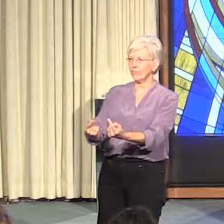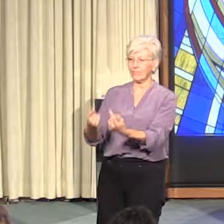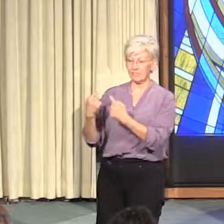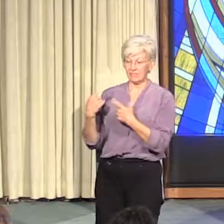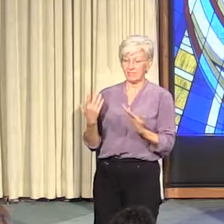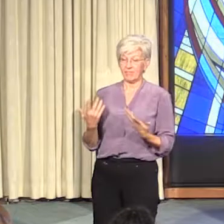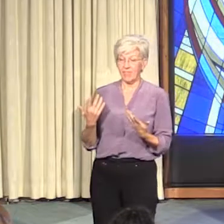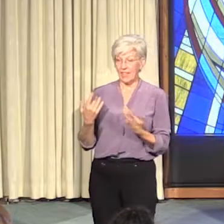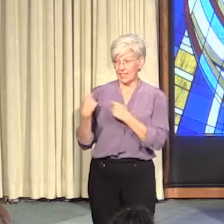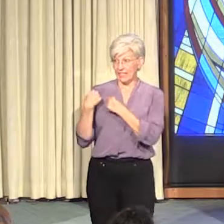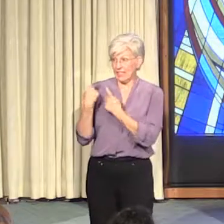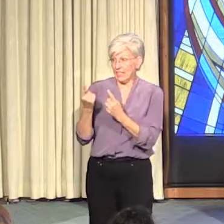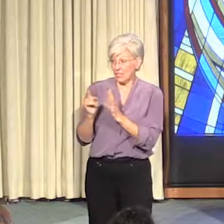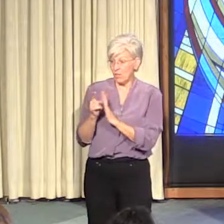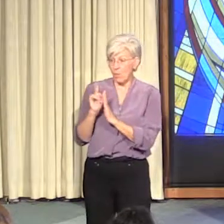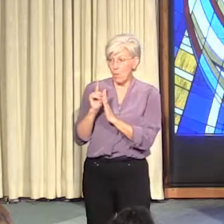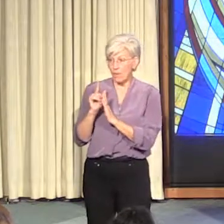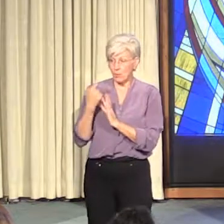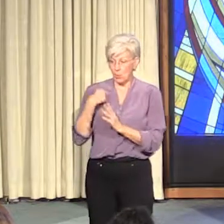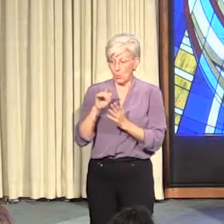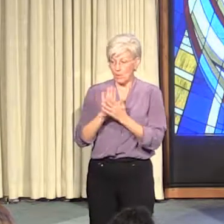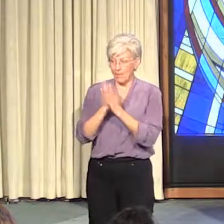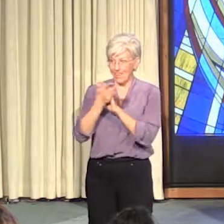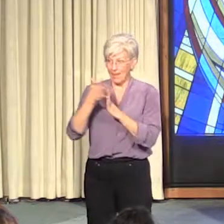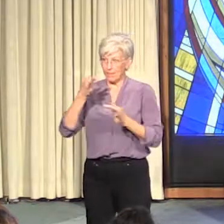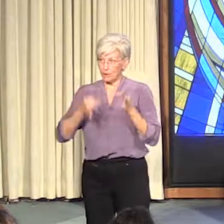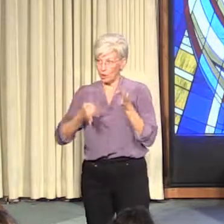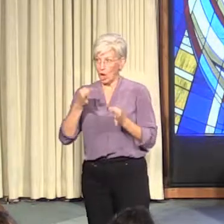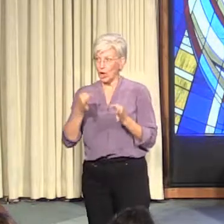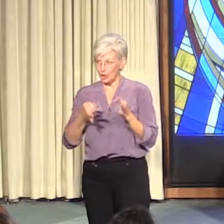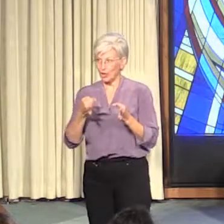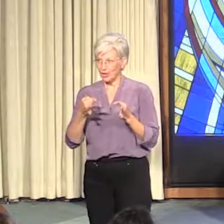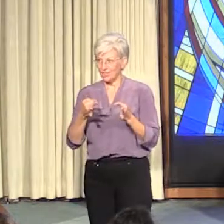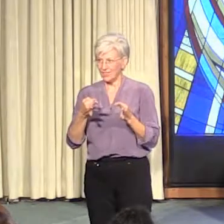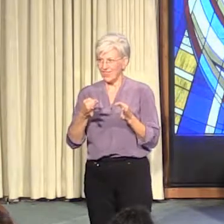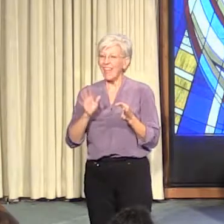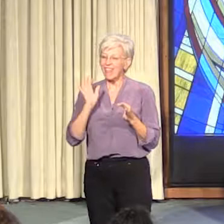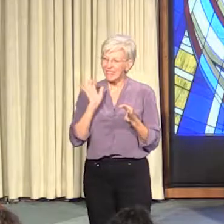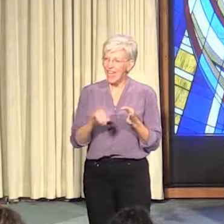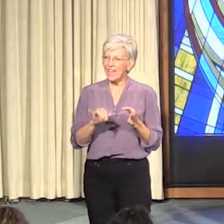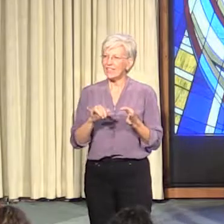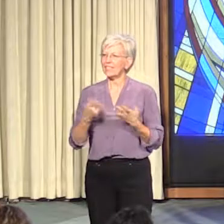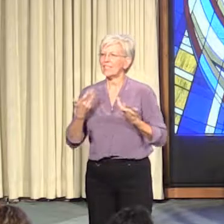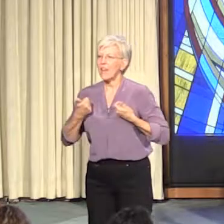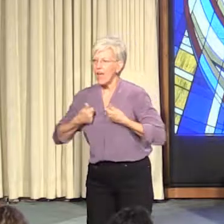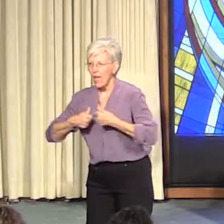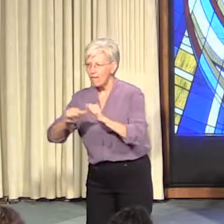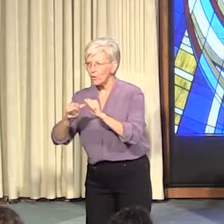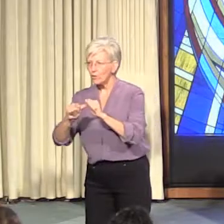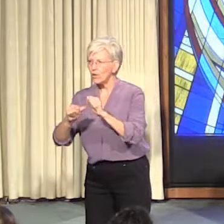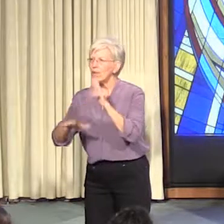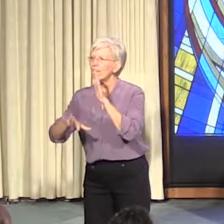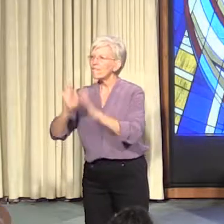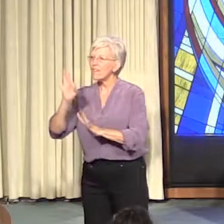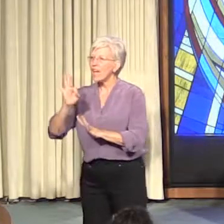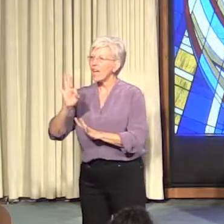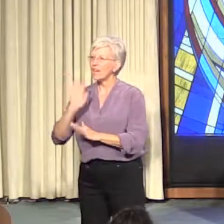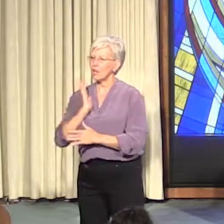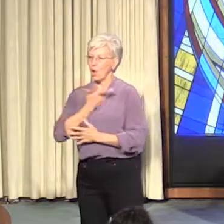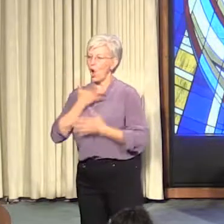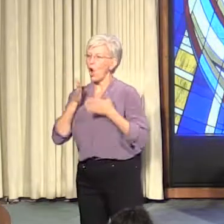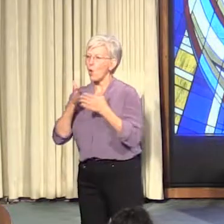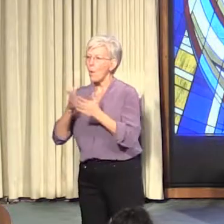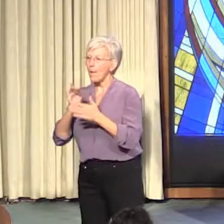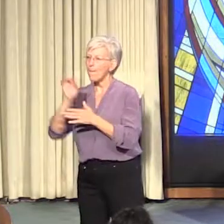since that moment that we became judges, is an effort to find our way back home, to find our way back into